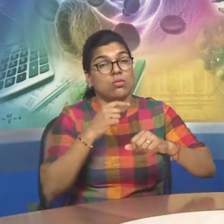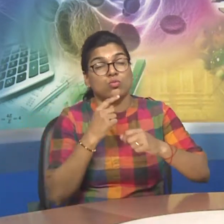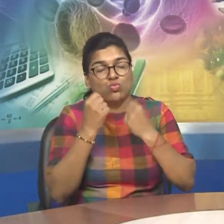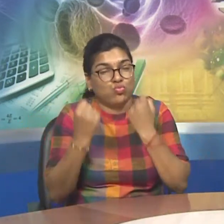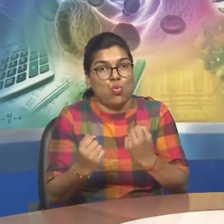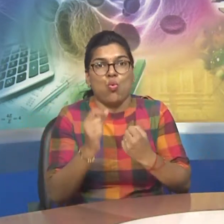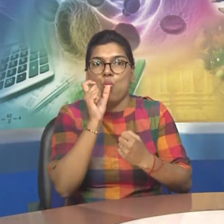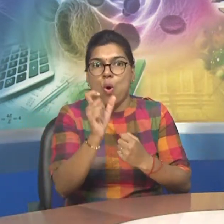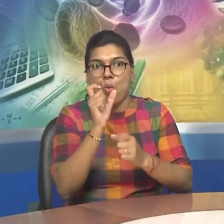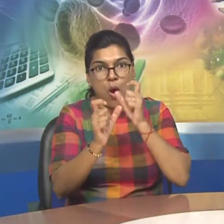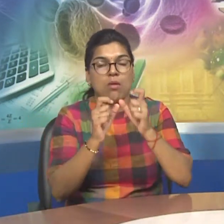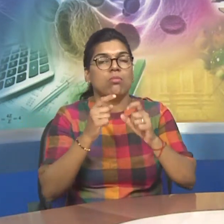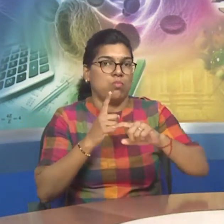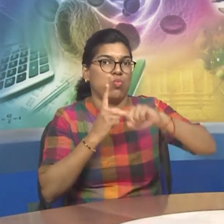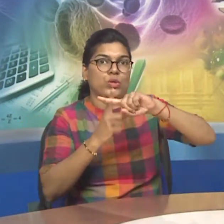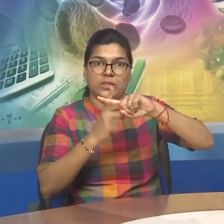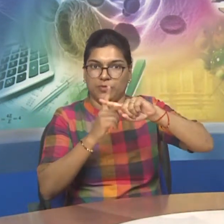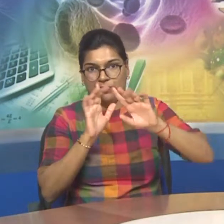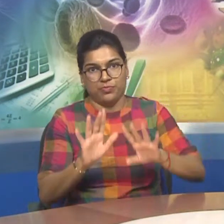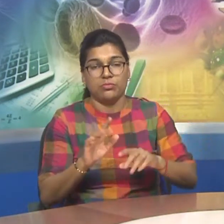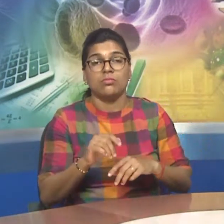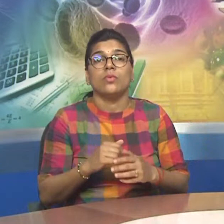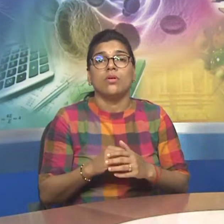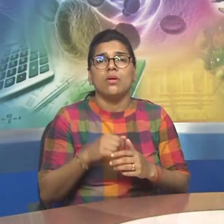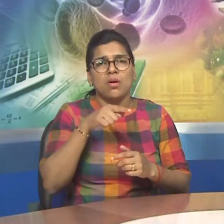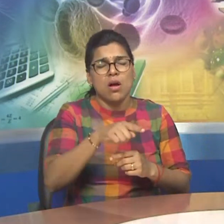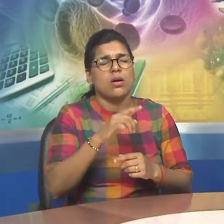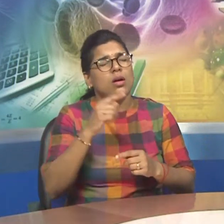to convert that emotion into a